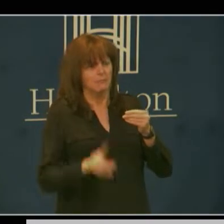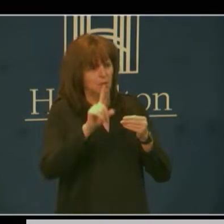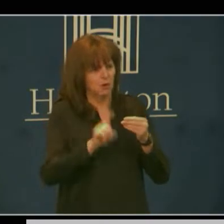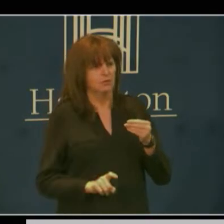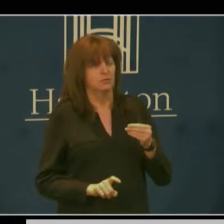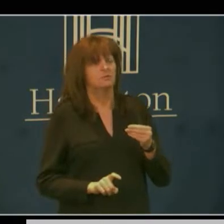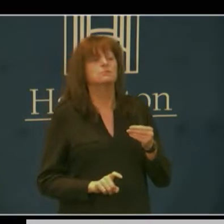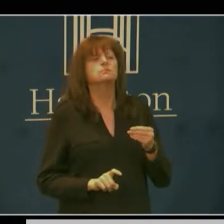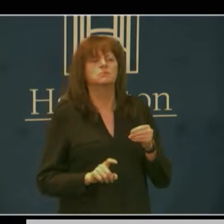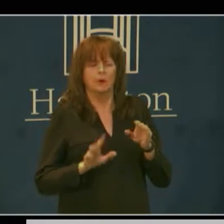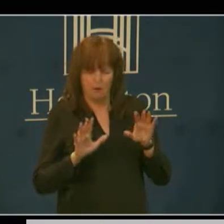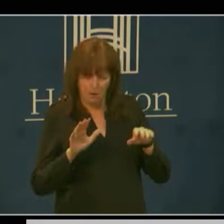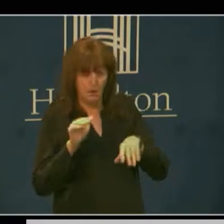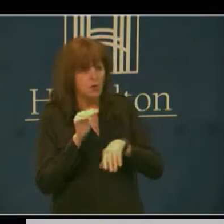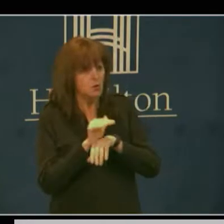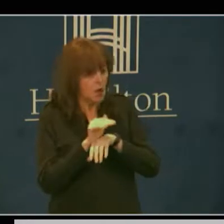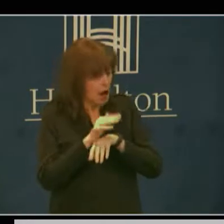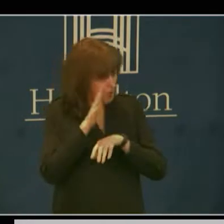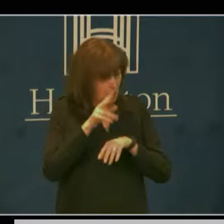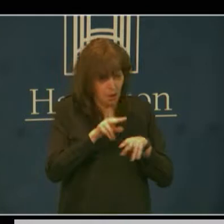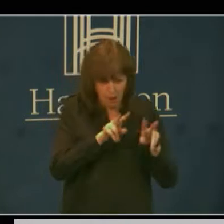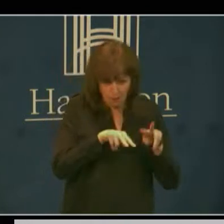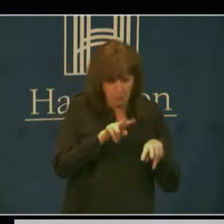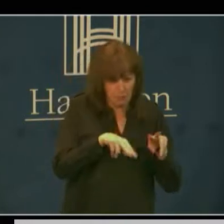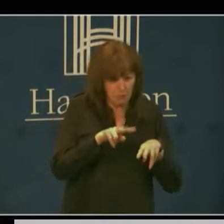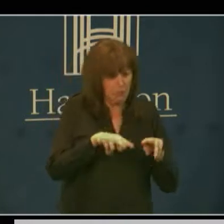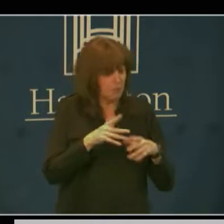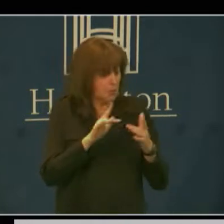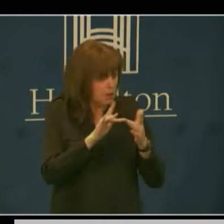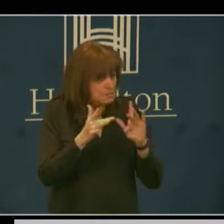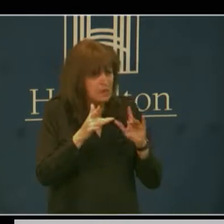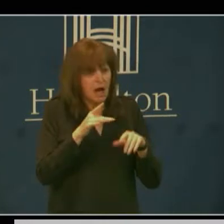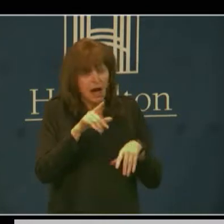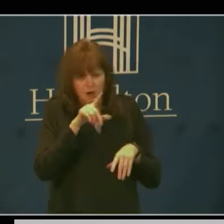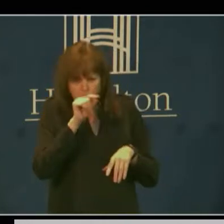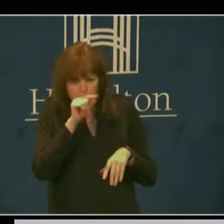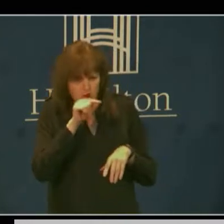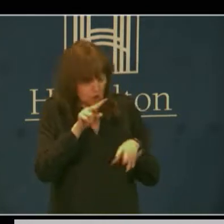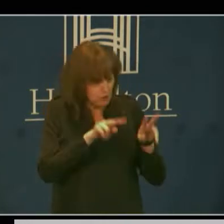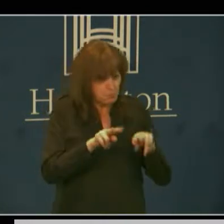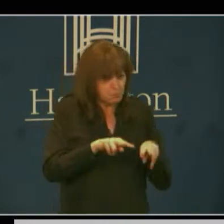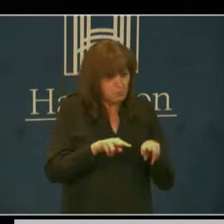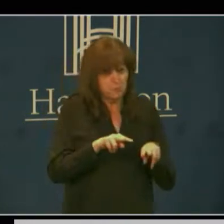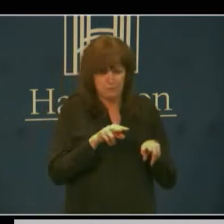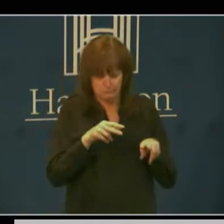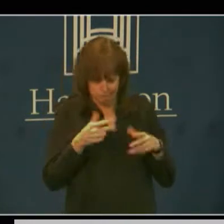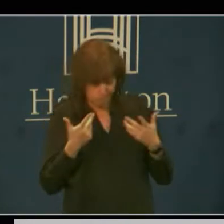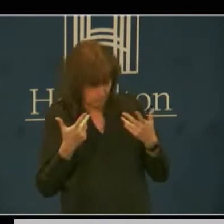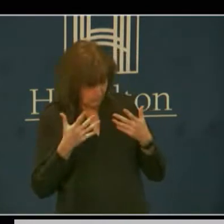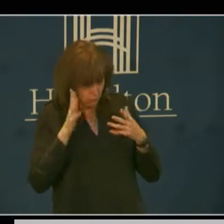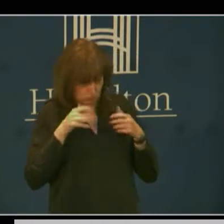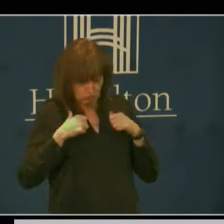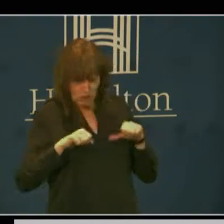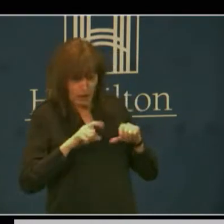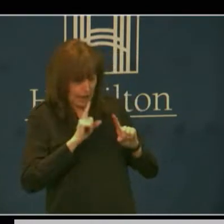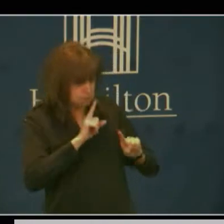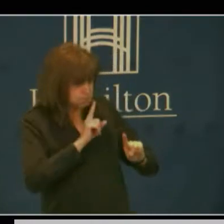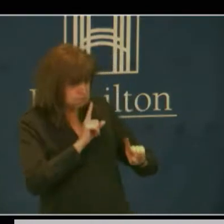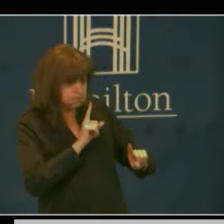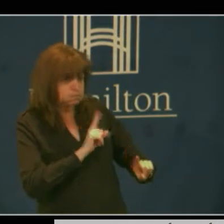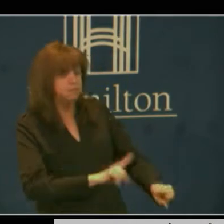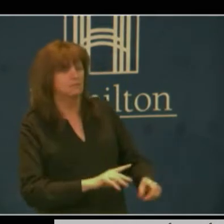and we will try to answer as many of your questions as possible during the next hour. But before we start with tonight's